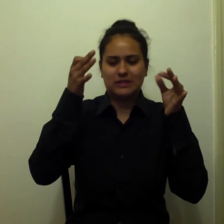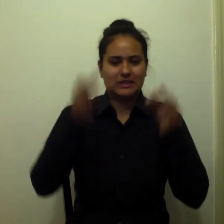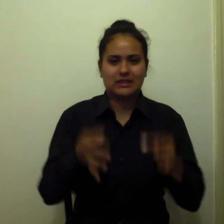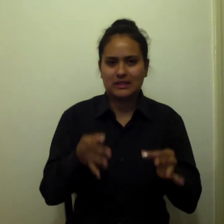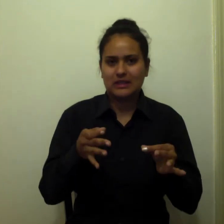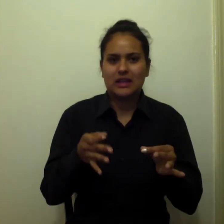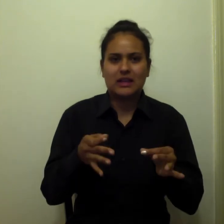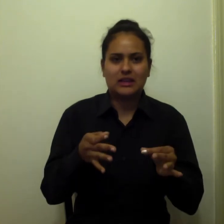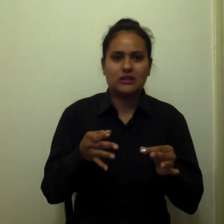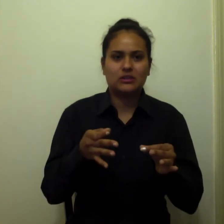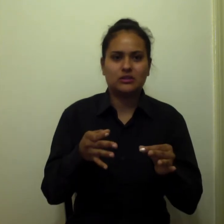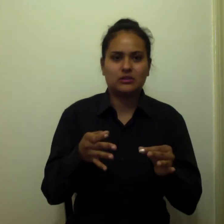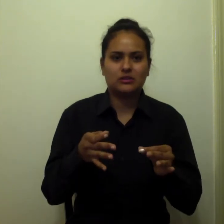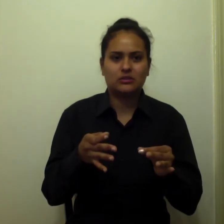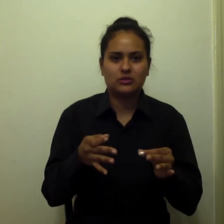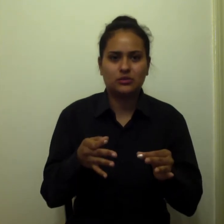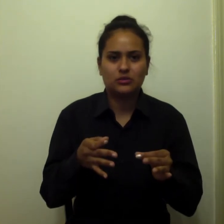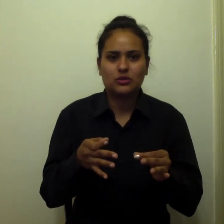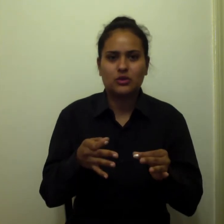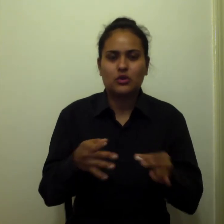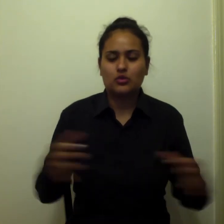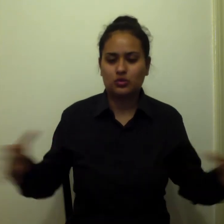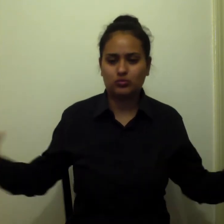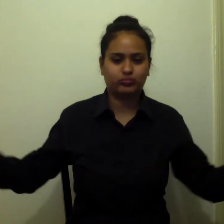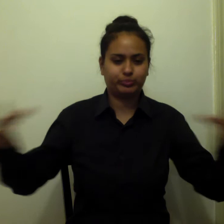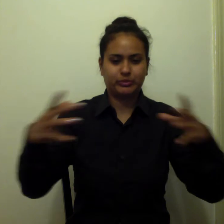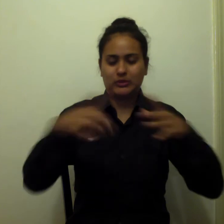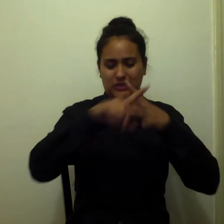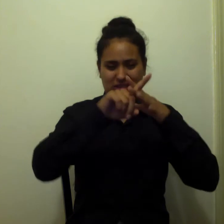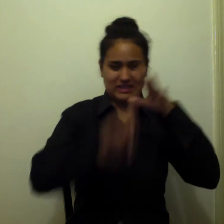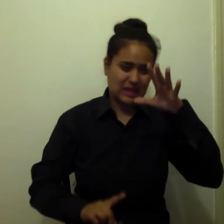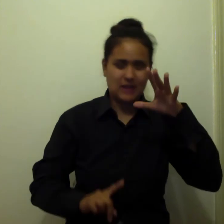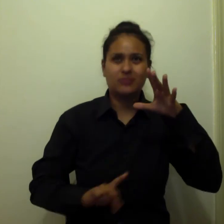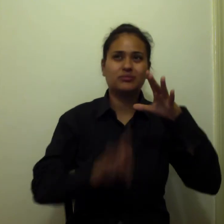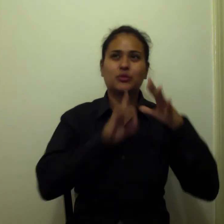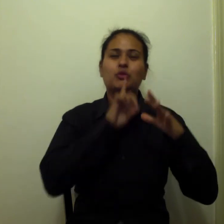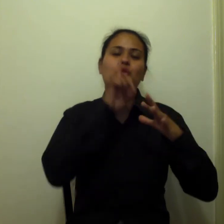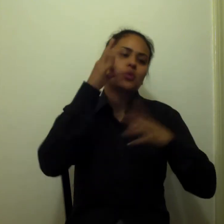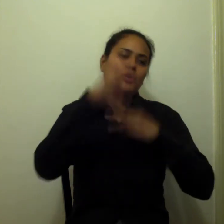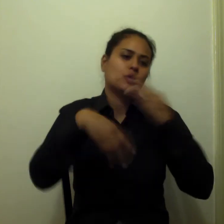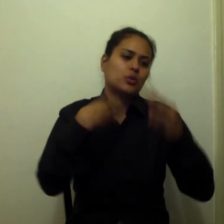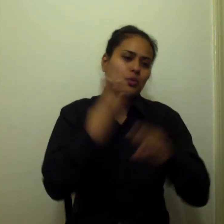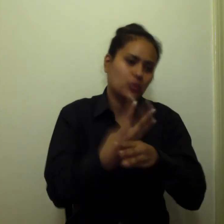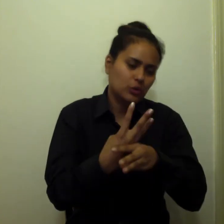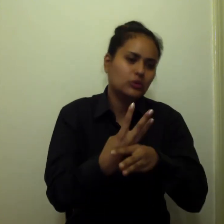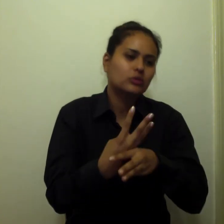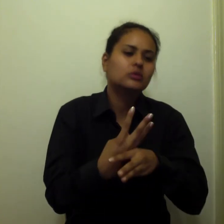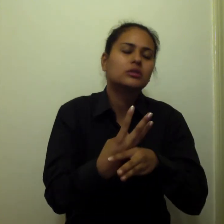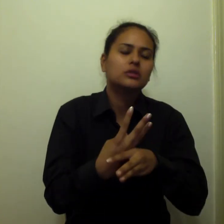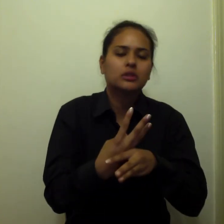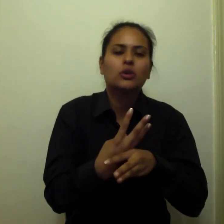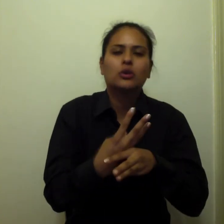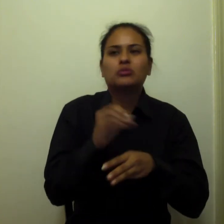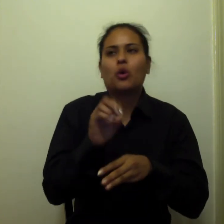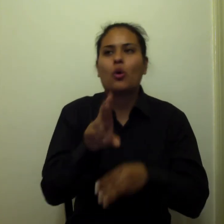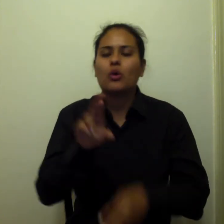when they feel very religious to kind of escape from the real world or from the secular world and spend most of their